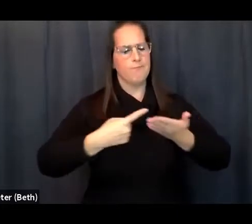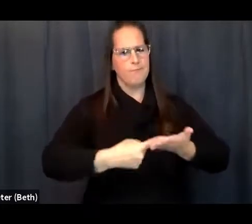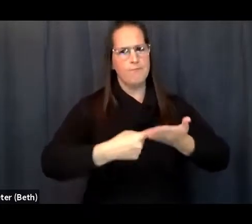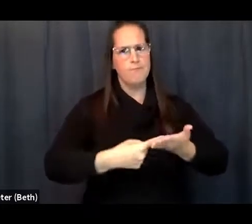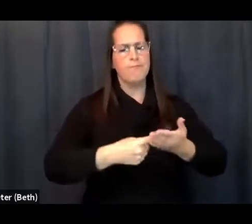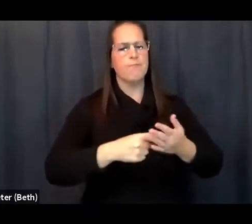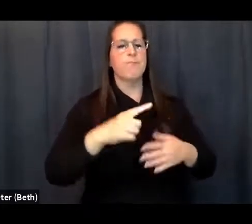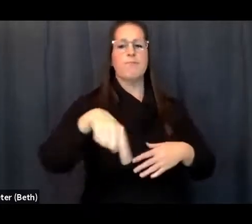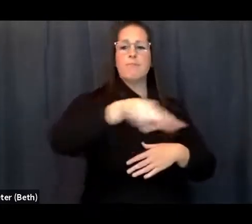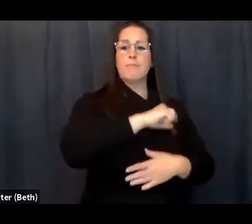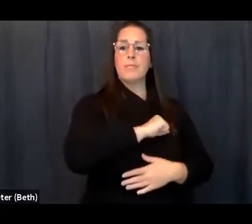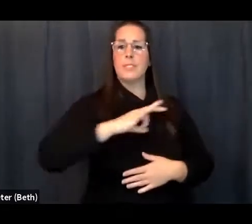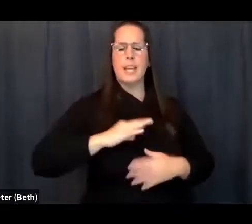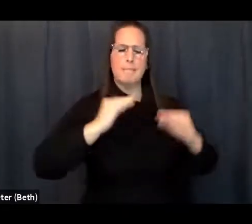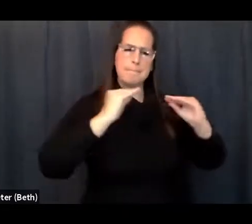comfortable inclusion access.